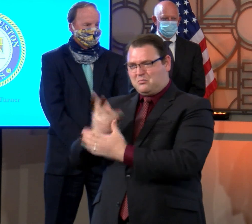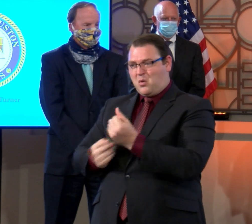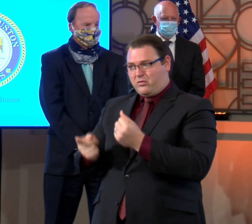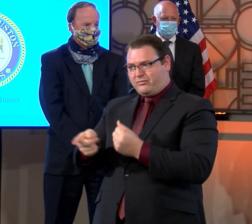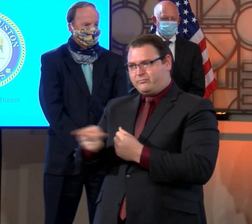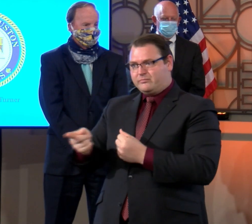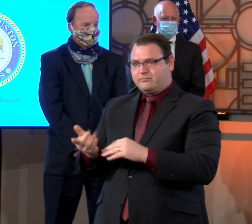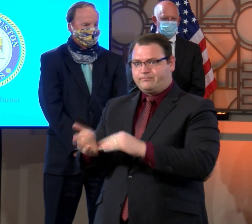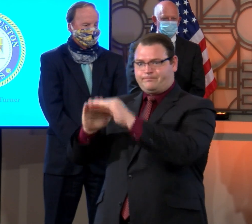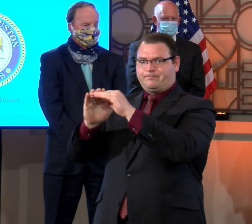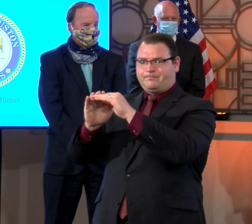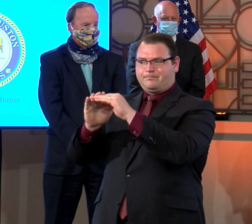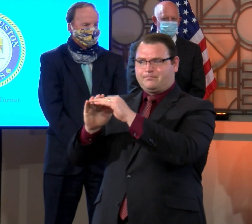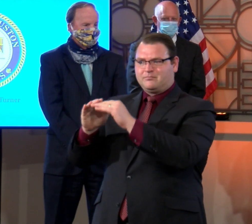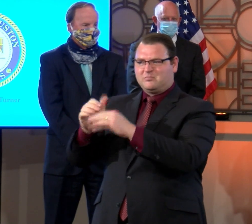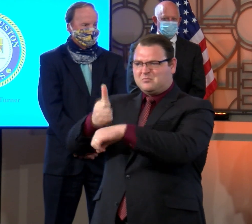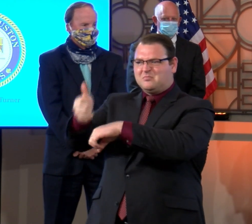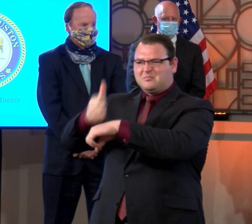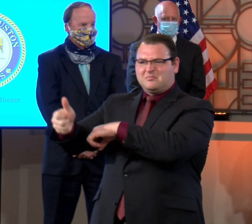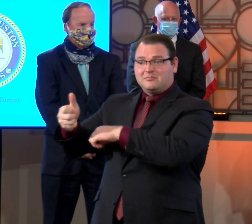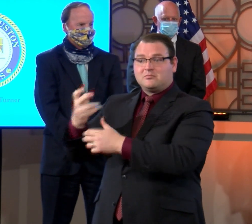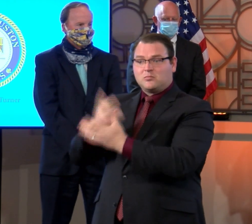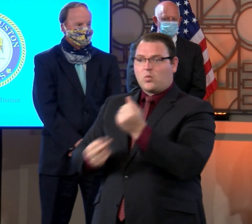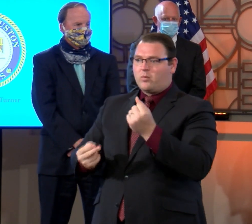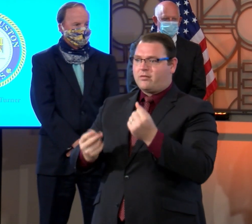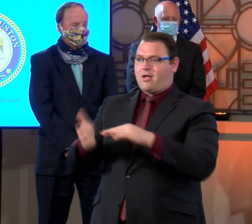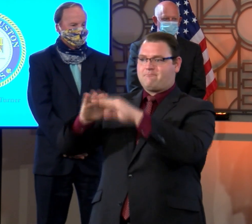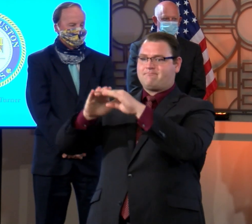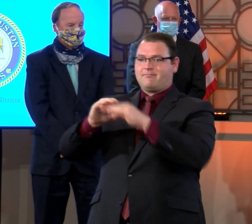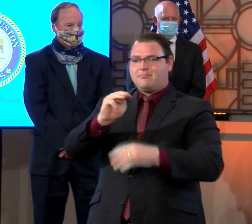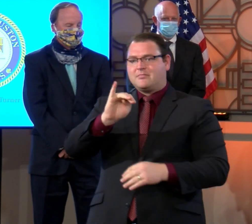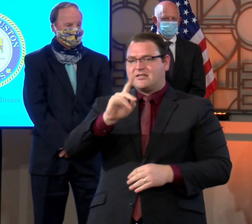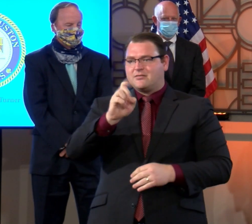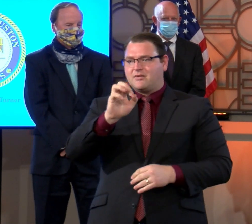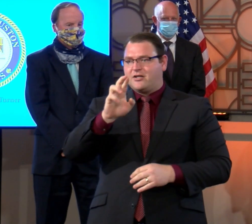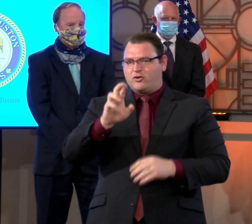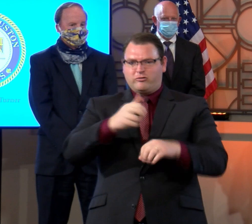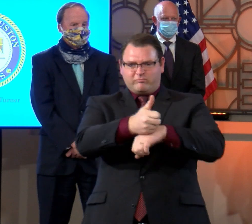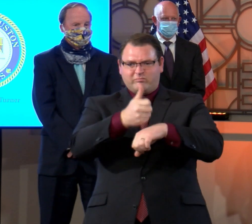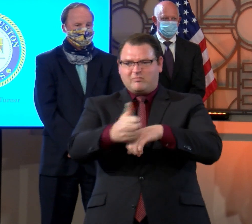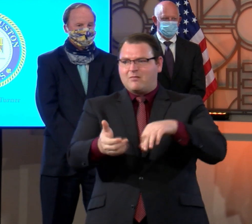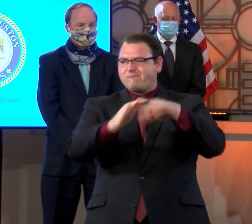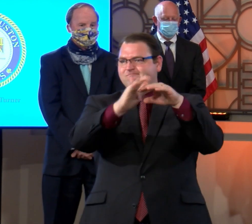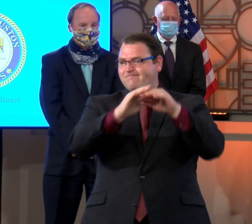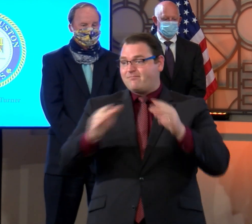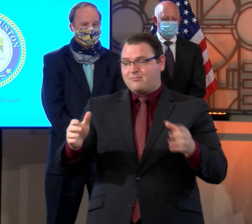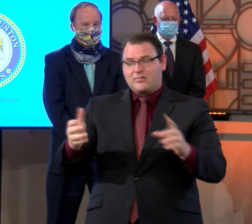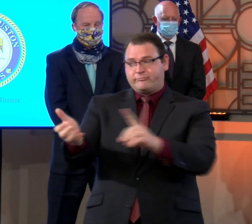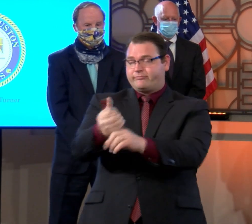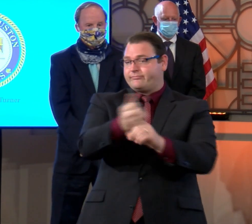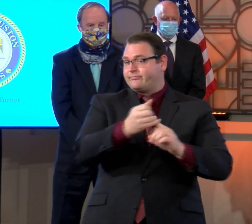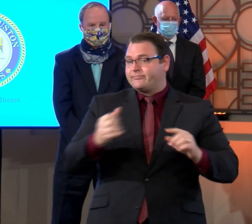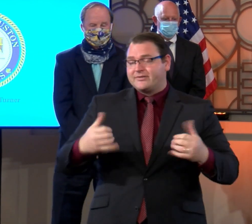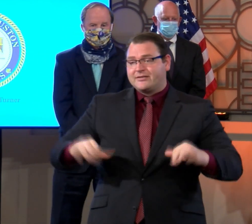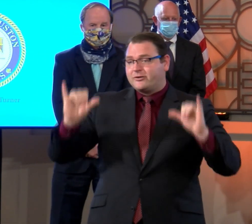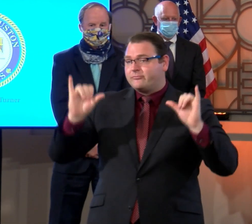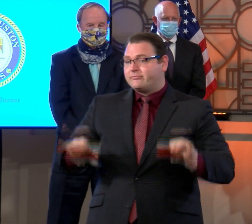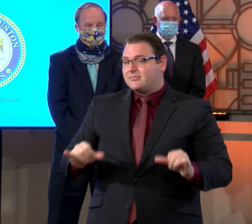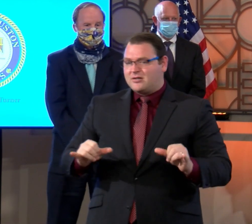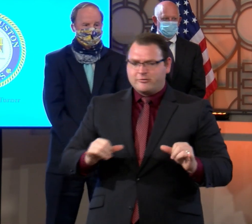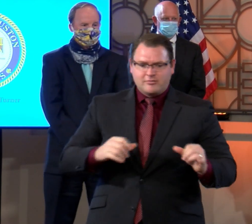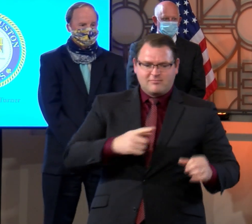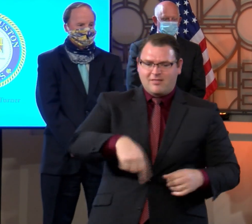you the commitment of our men and women. Not to mention, again, we're dealing with an uptick, continued uptick in domestic violence